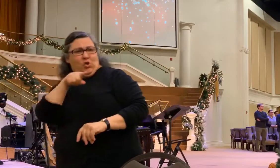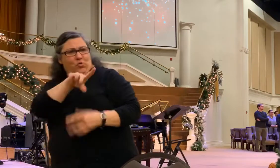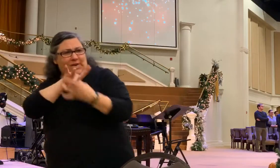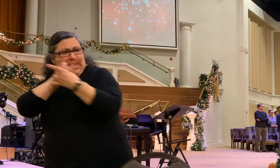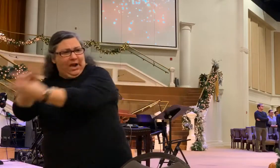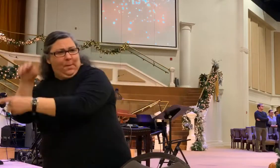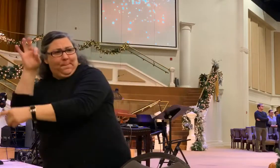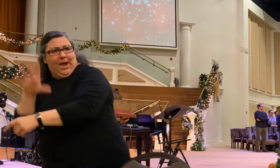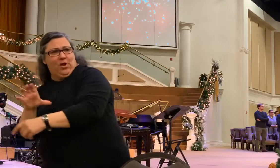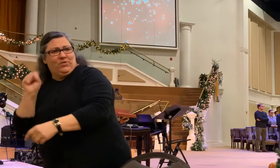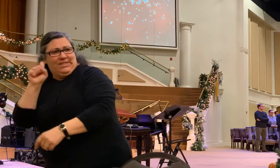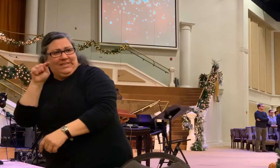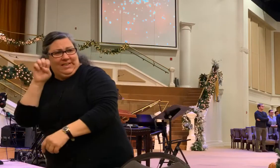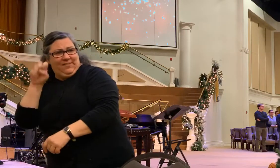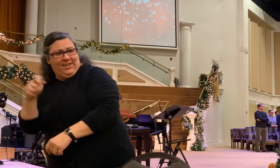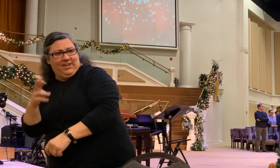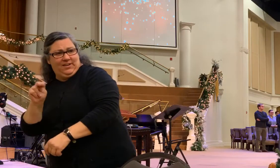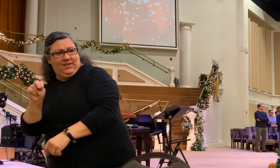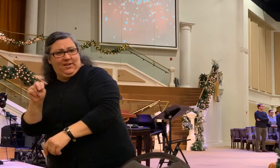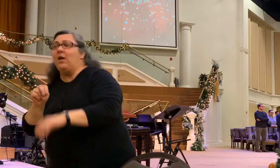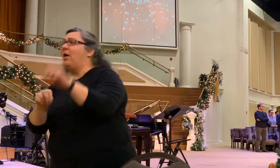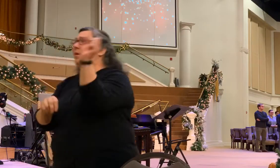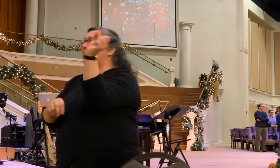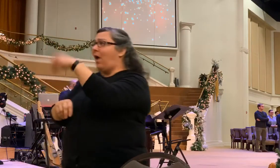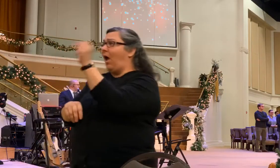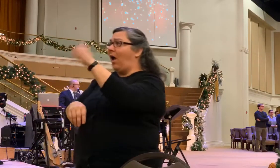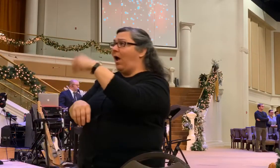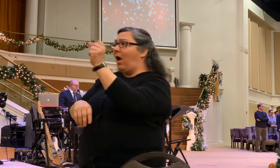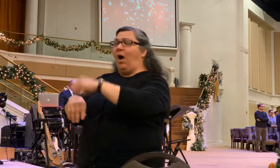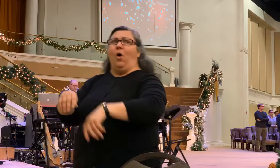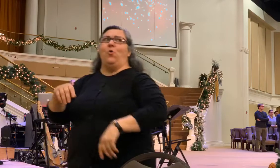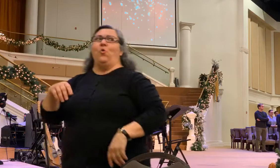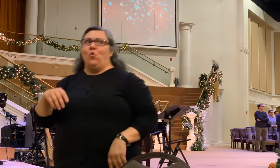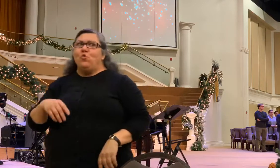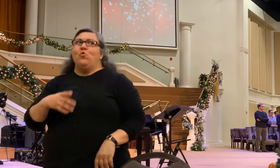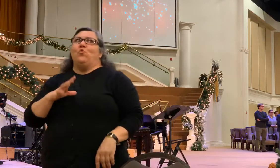said, man, we can't wait for that church to get built because that's going to be our church.